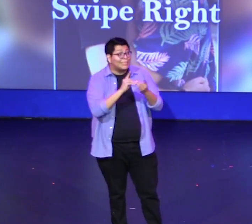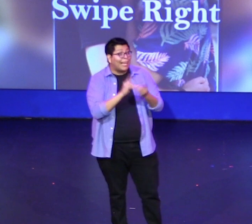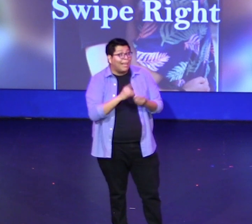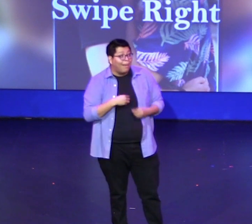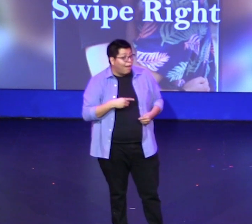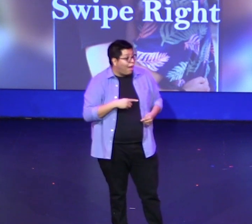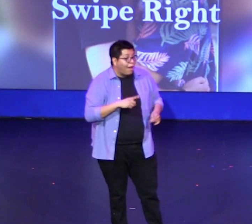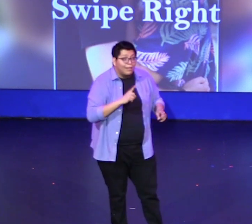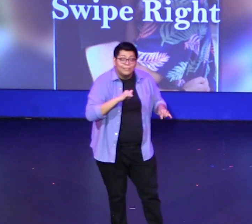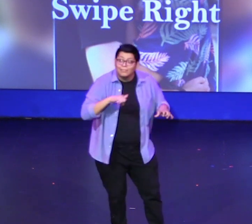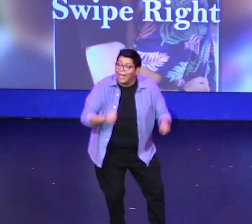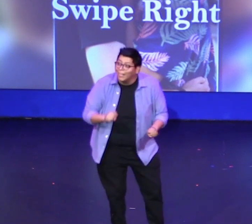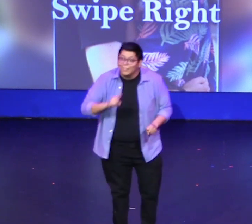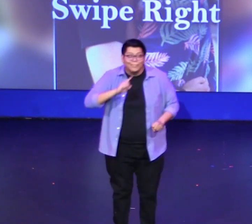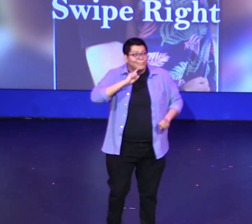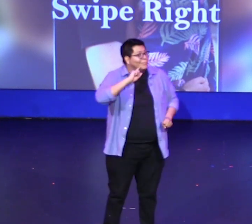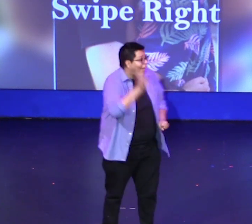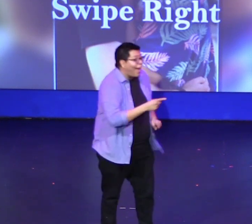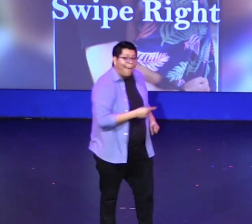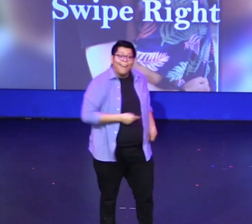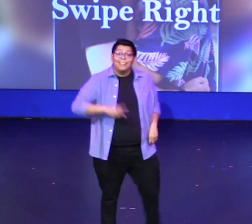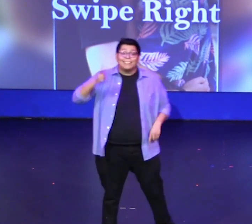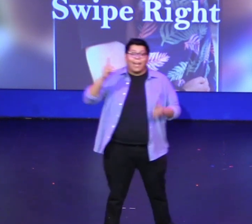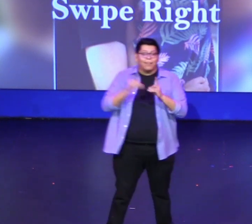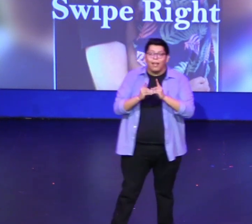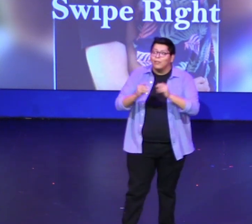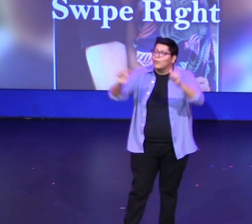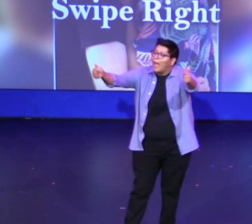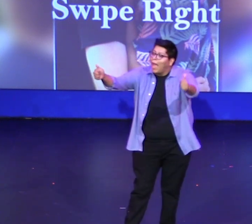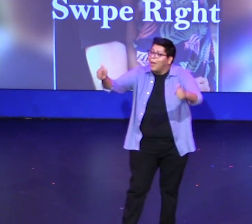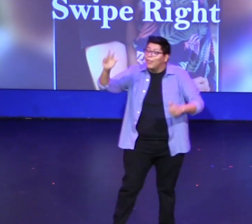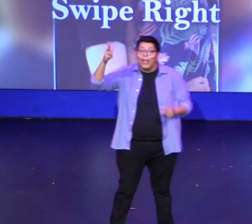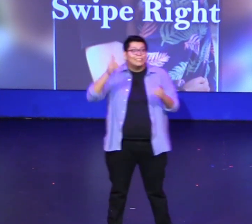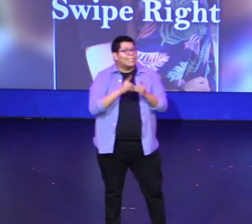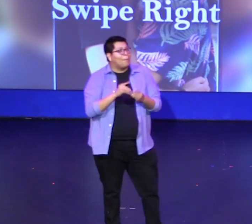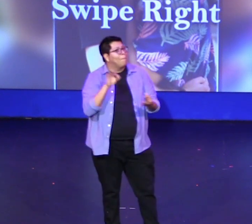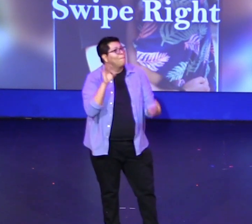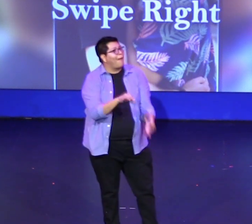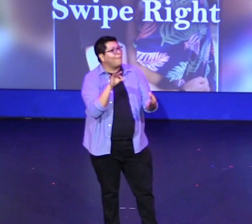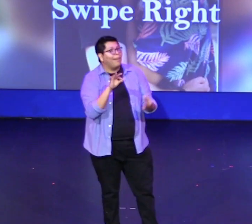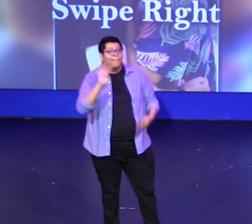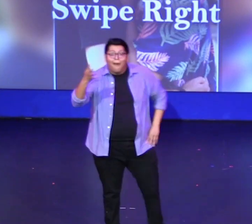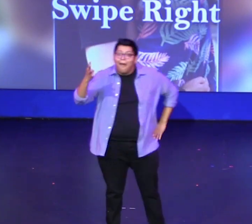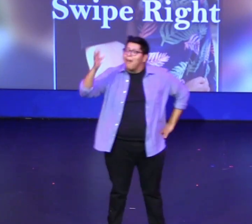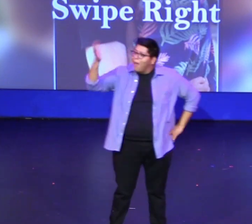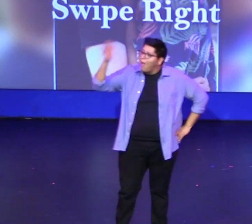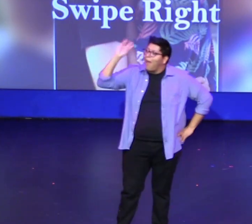he wants a second date. And I respond, "Absolutely, let's do it." So the second date is perfect,